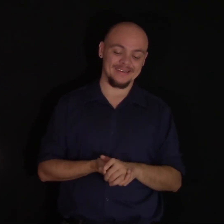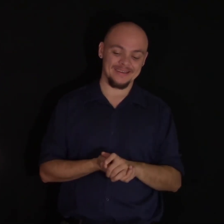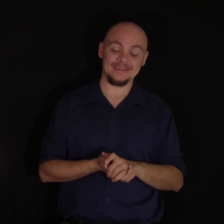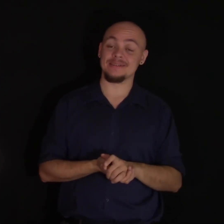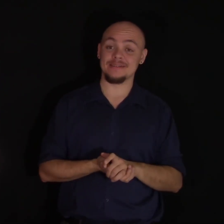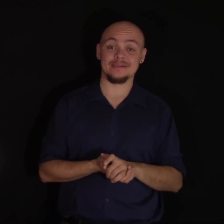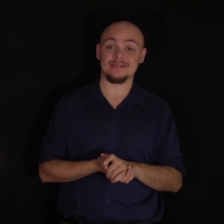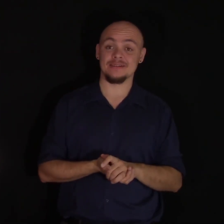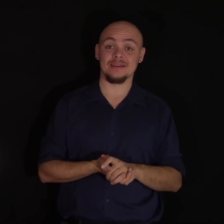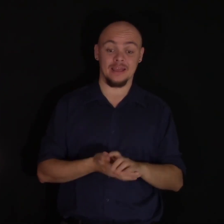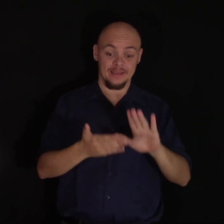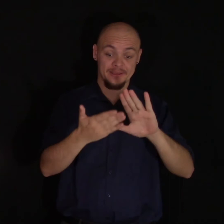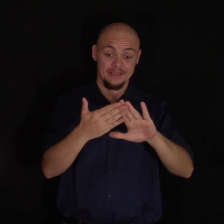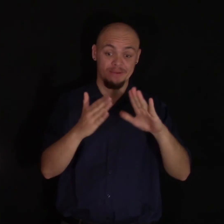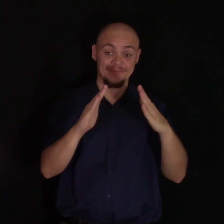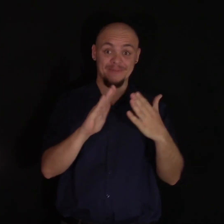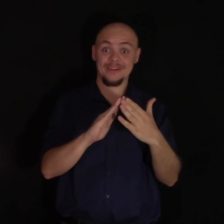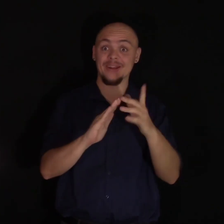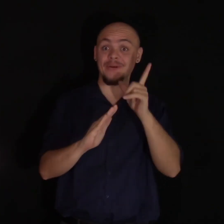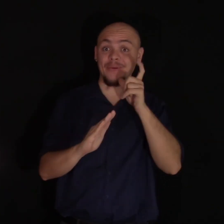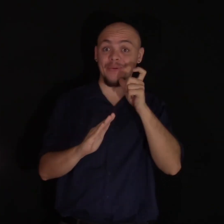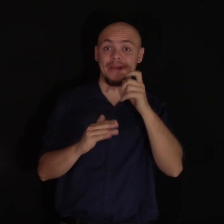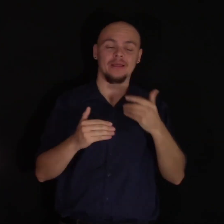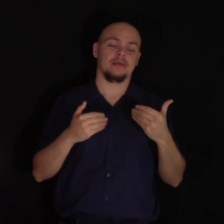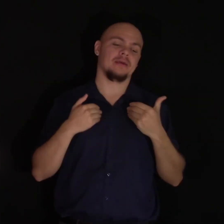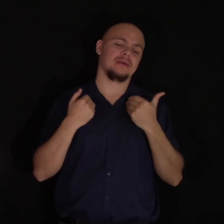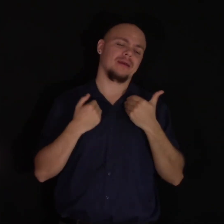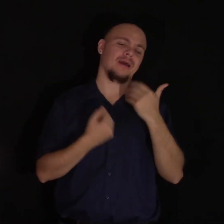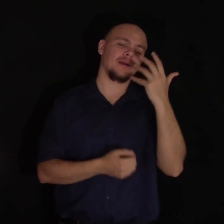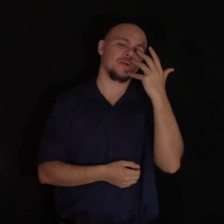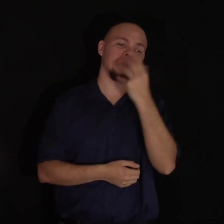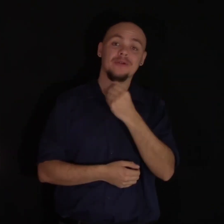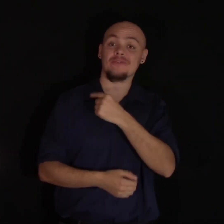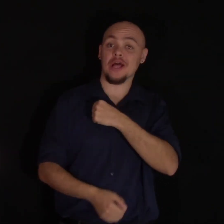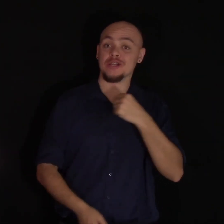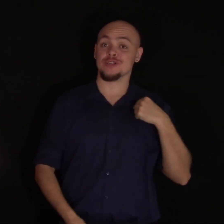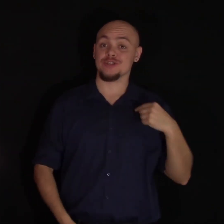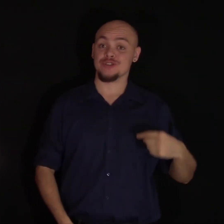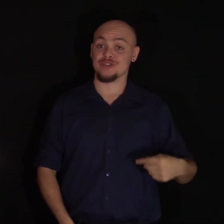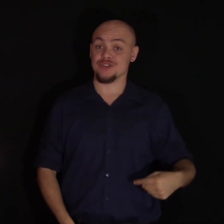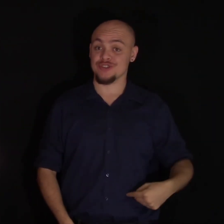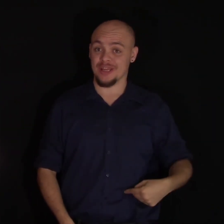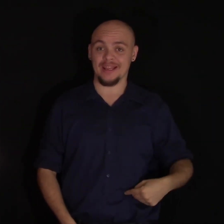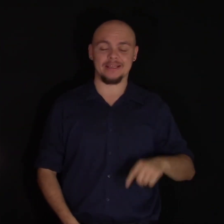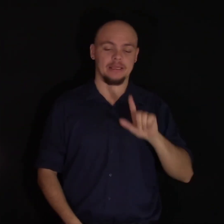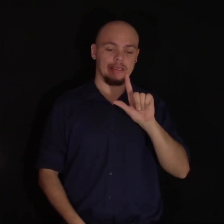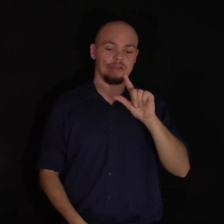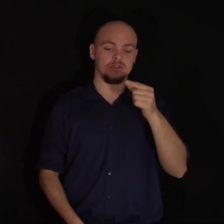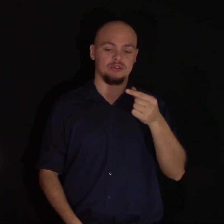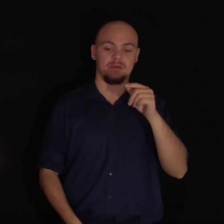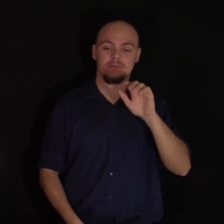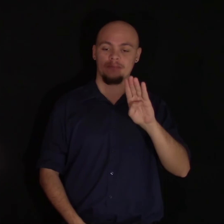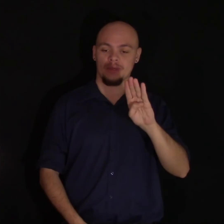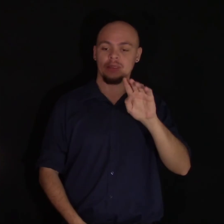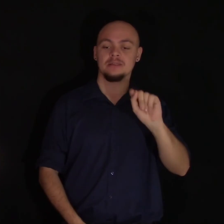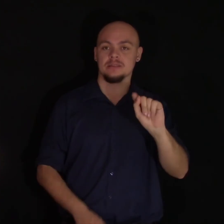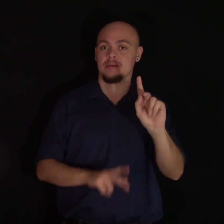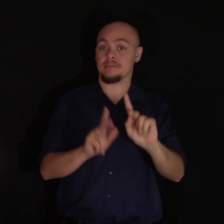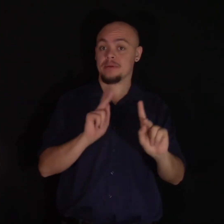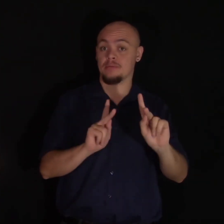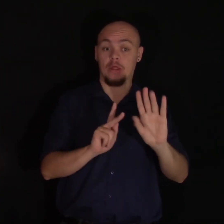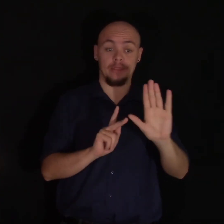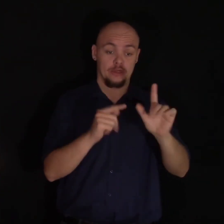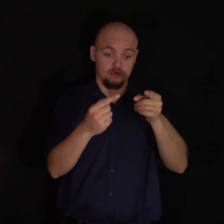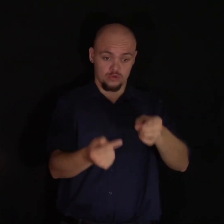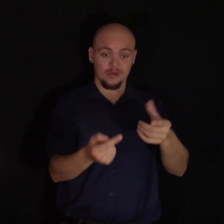A whole community of young, beautiful Chinese LGBT people. Sure, they had their struggles, but they were fighting